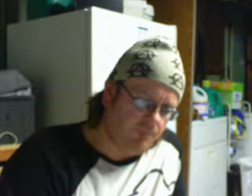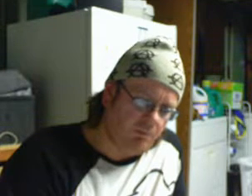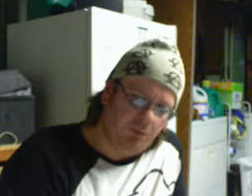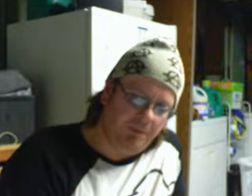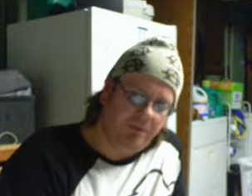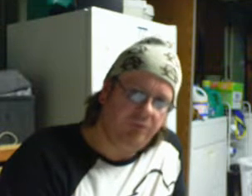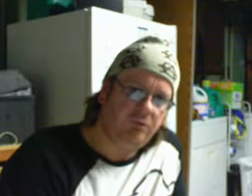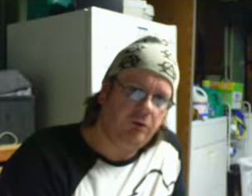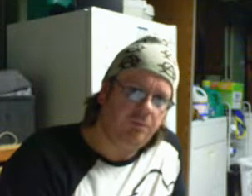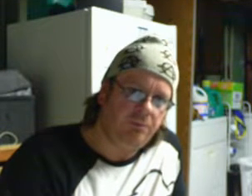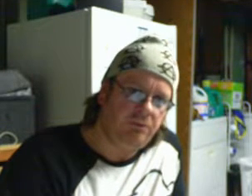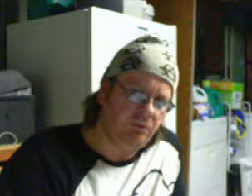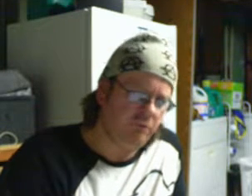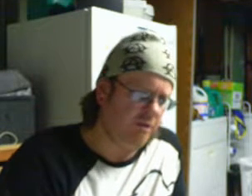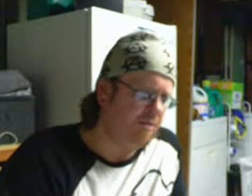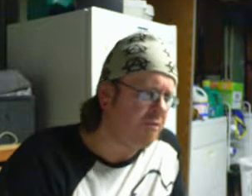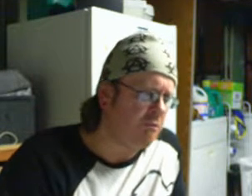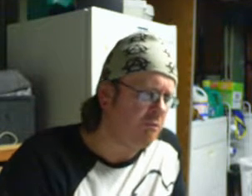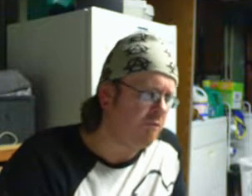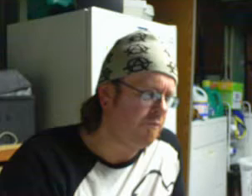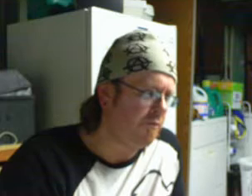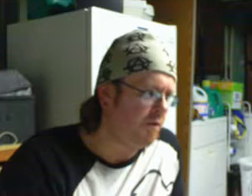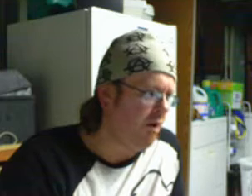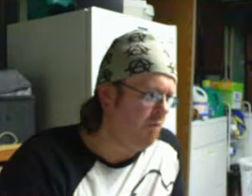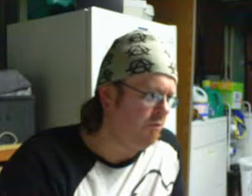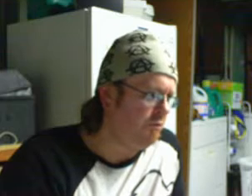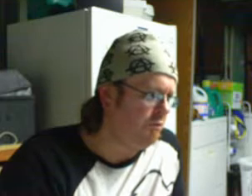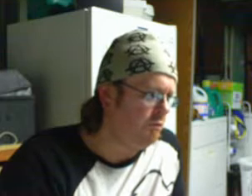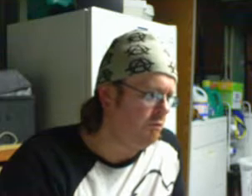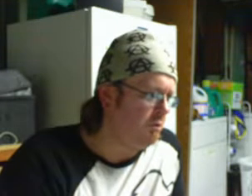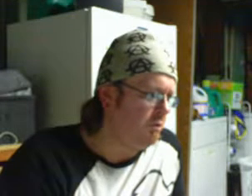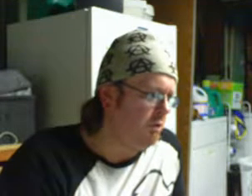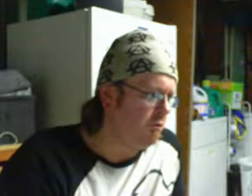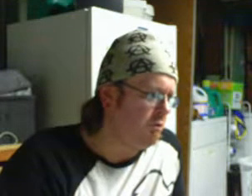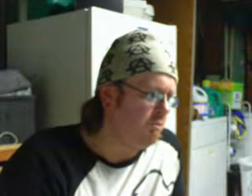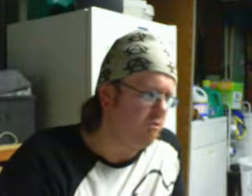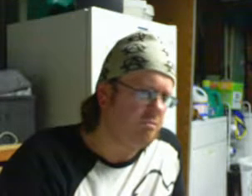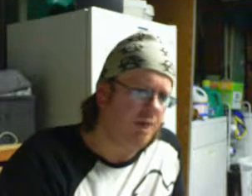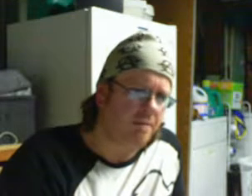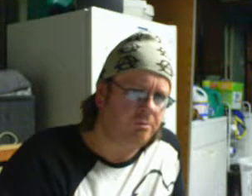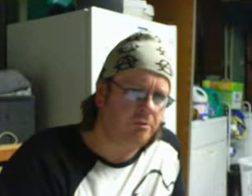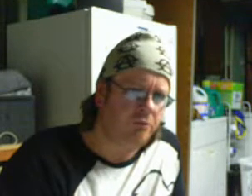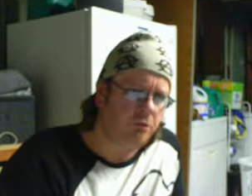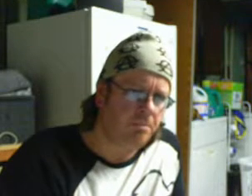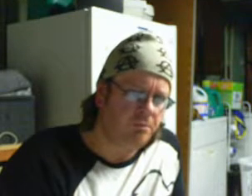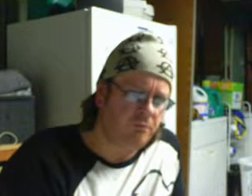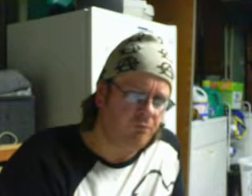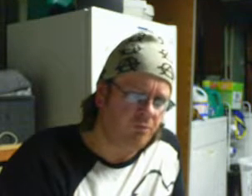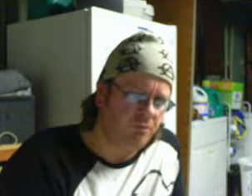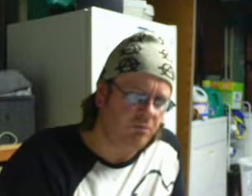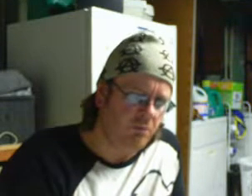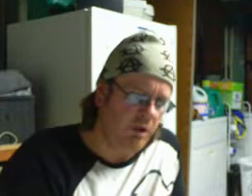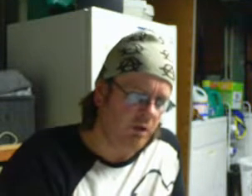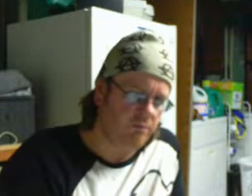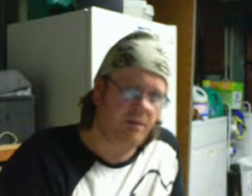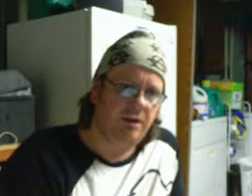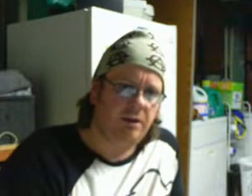nobody else interprets this dream either, which is very odd, because usually dreams in the Bible are interpreted from someone else. And it's